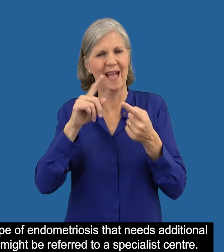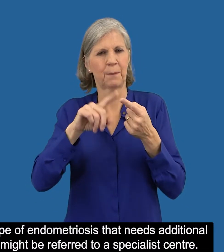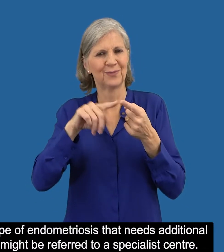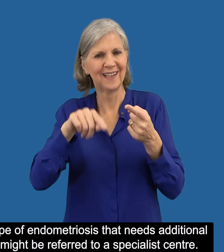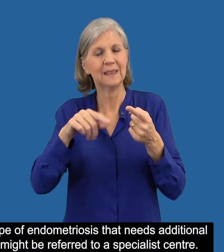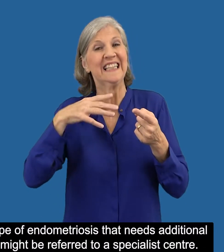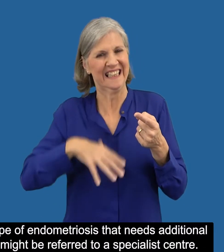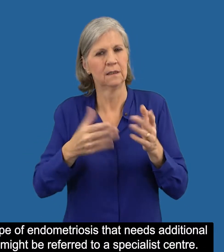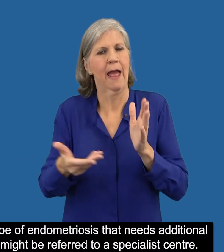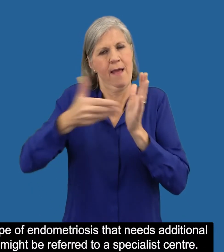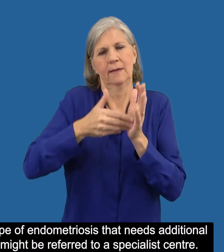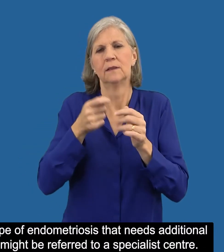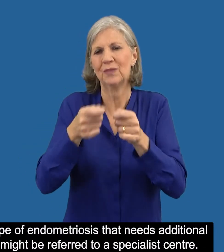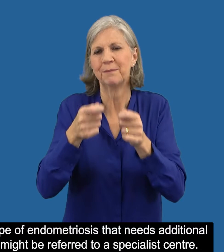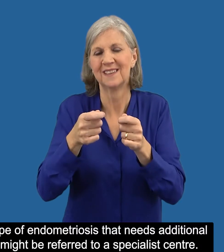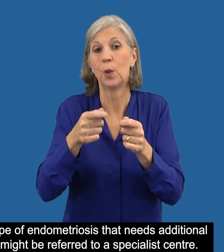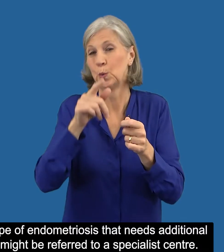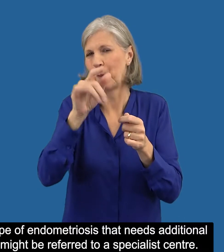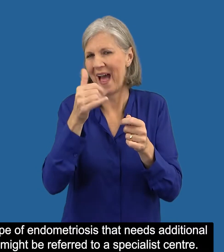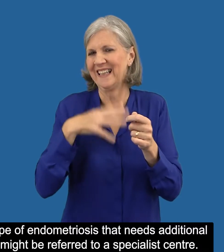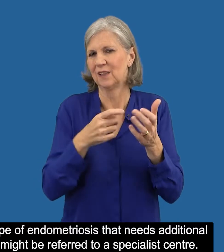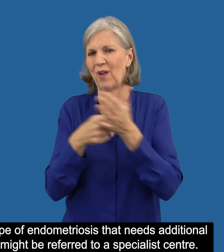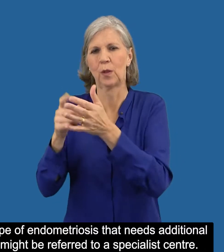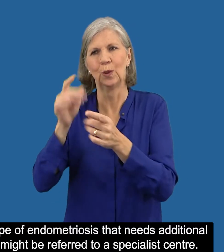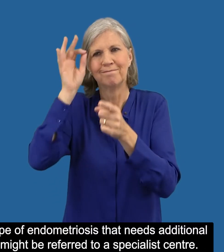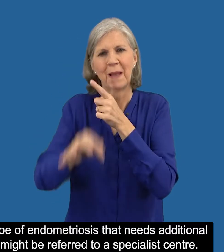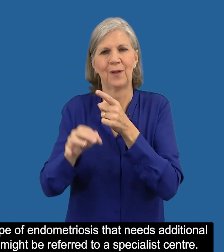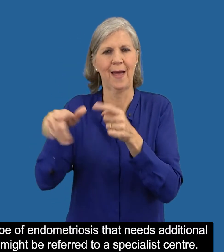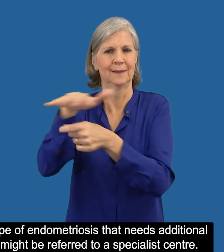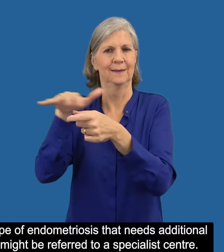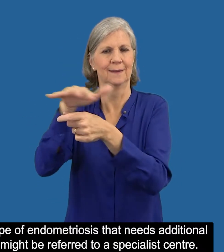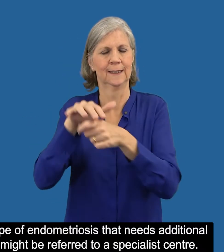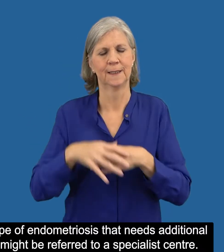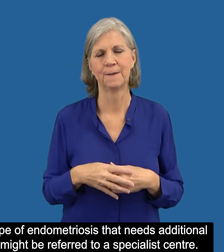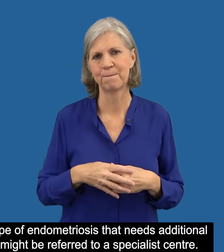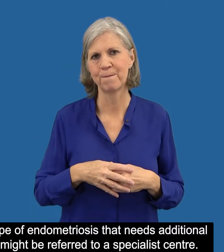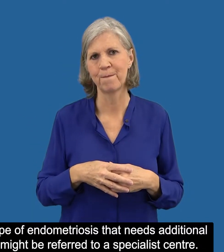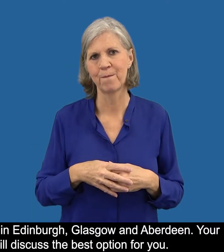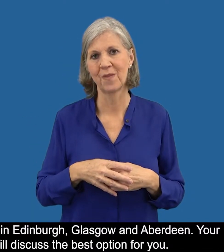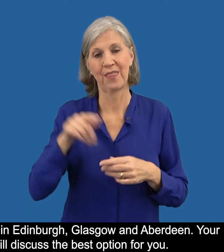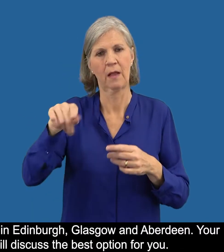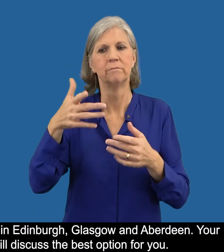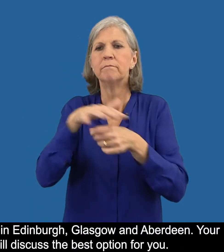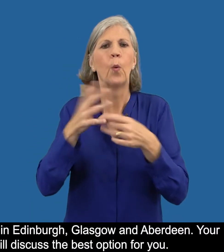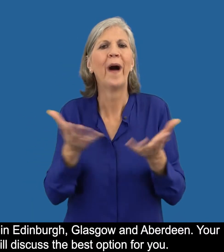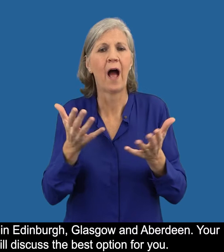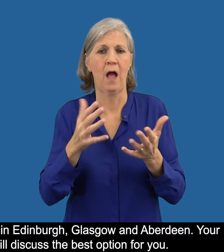If you have a type of endometriosis that needs additional treatment, you might be referred to a specialist centre.